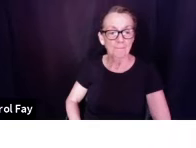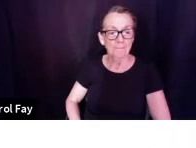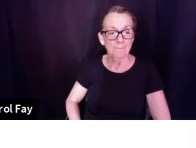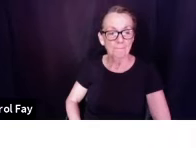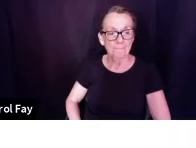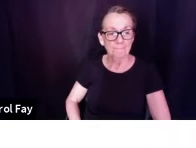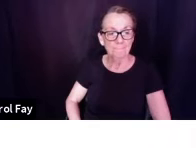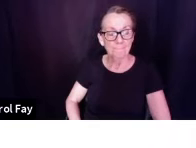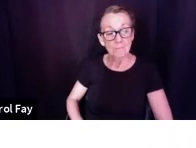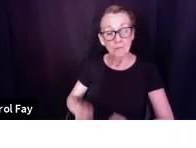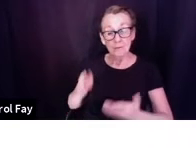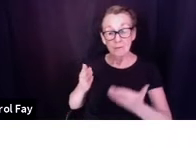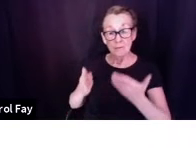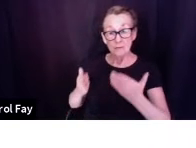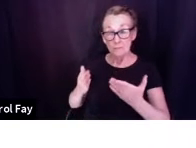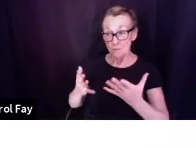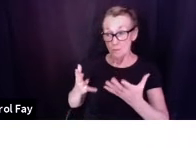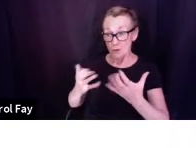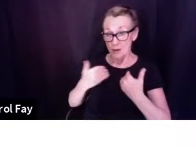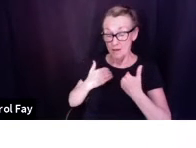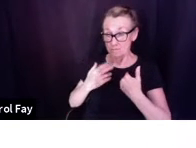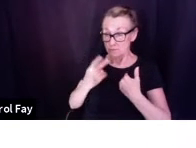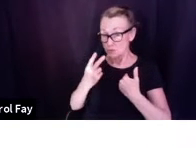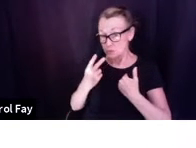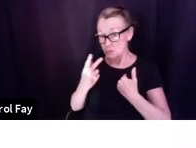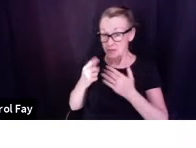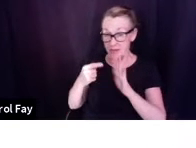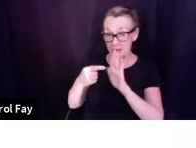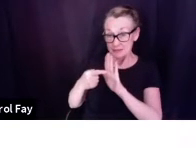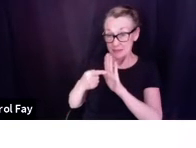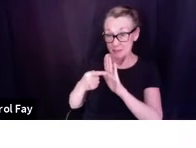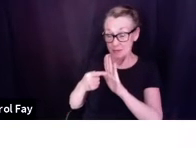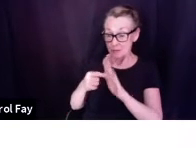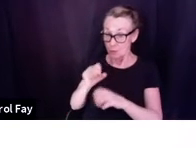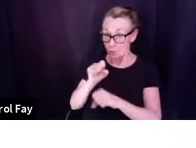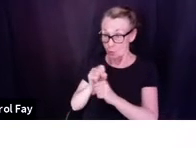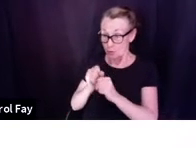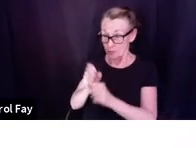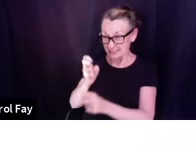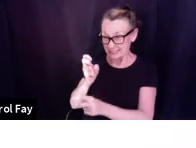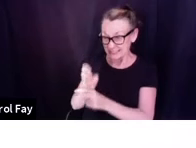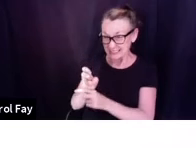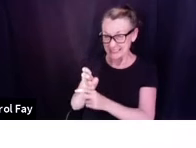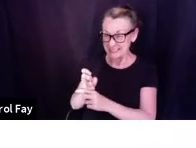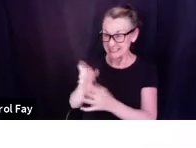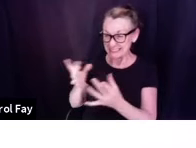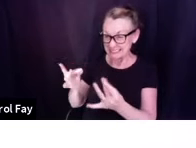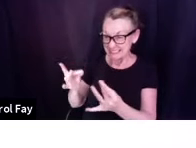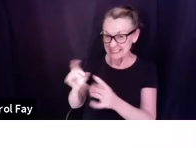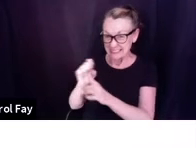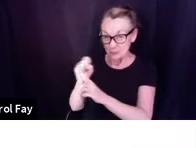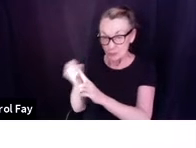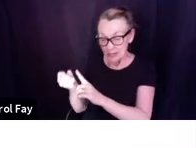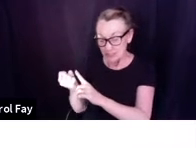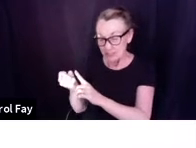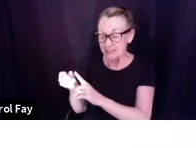And you might want to always have like 2 examples in mind, one in working with a difficult colleague and one working with a difficult